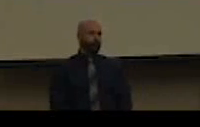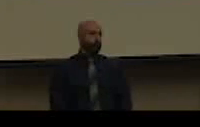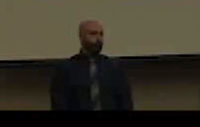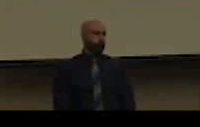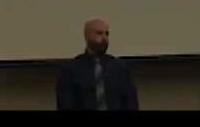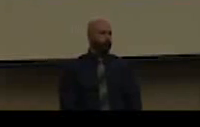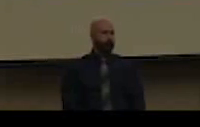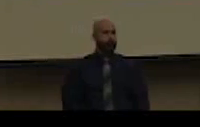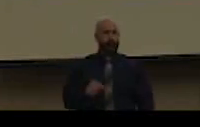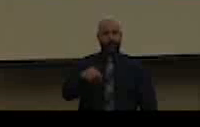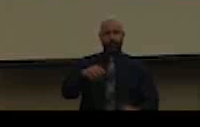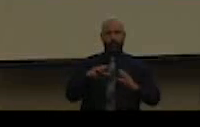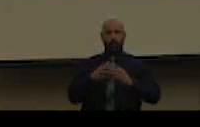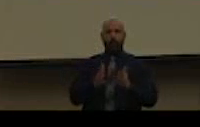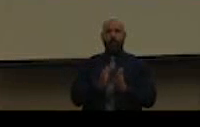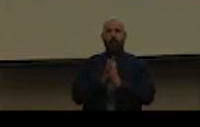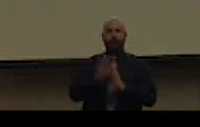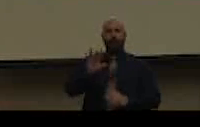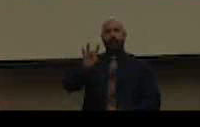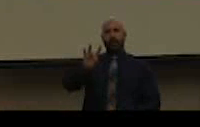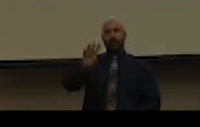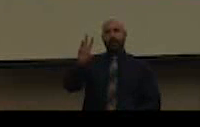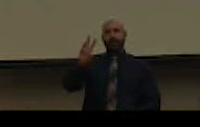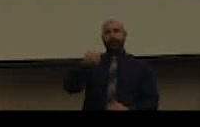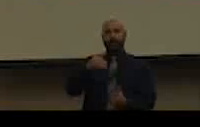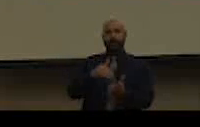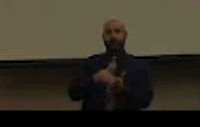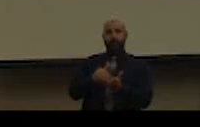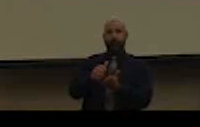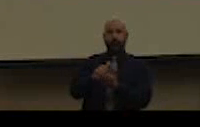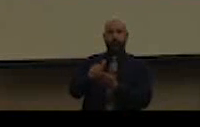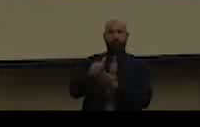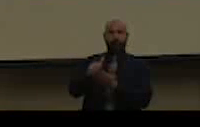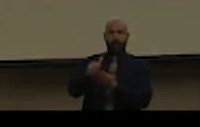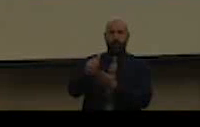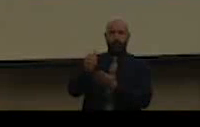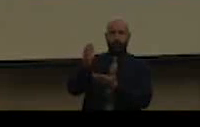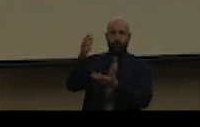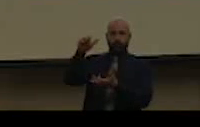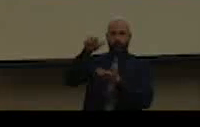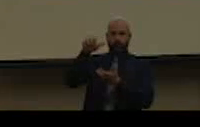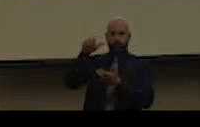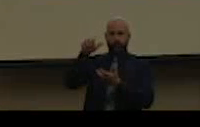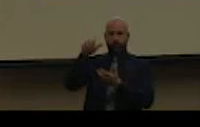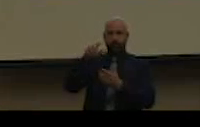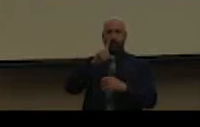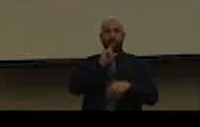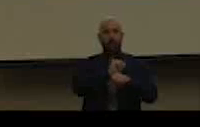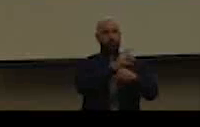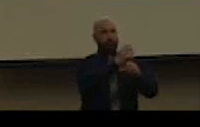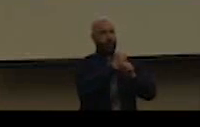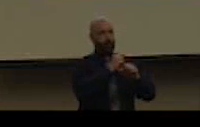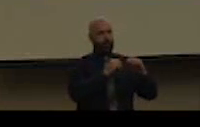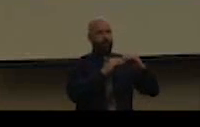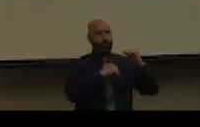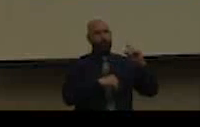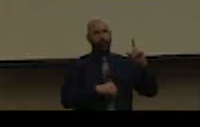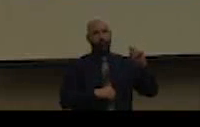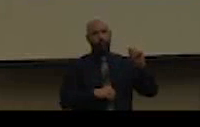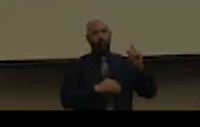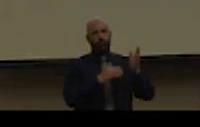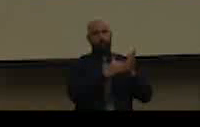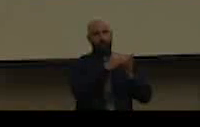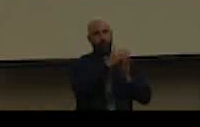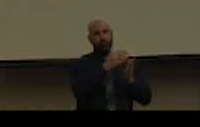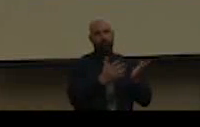about the dollars secured, which is a little under 20, and how efficiently and quickly we've been able to spend those